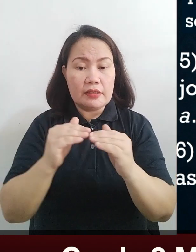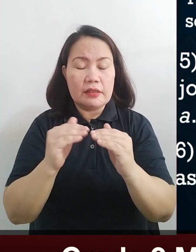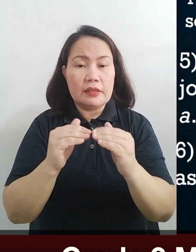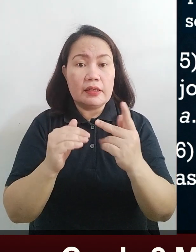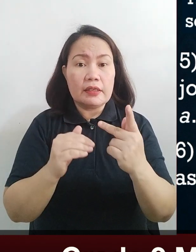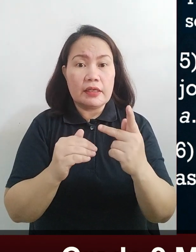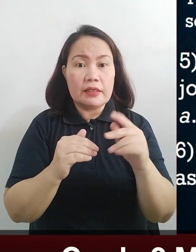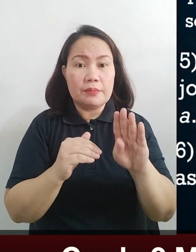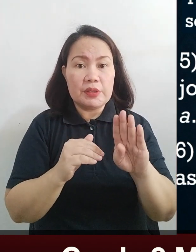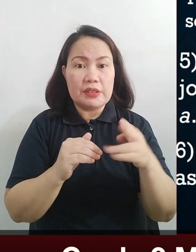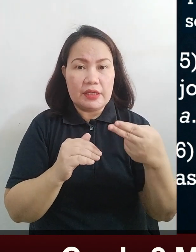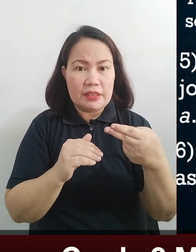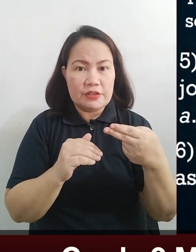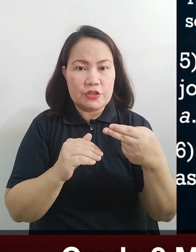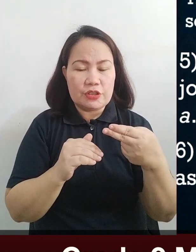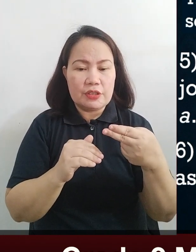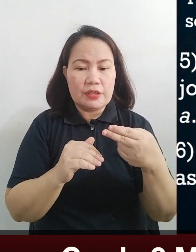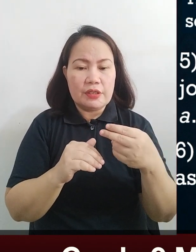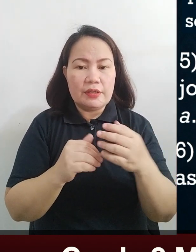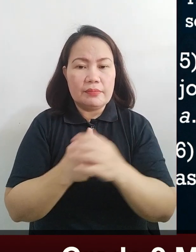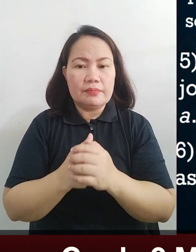equals KBH.